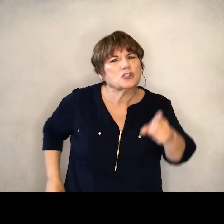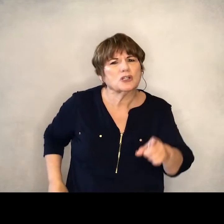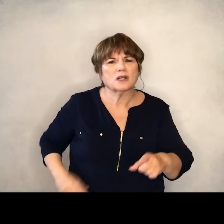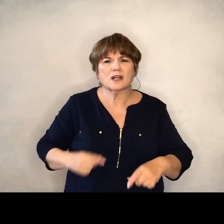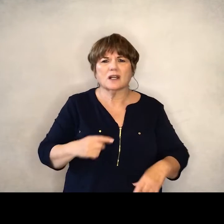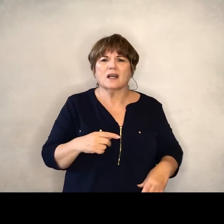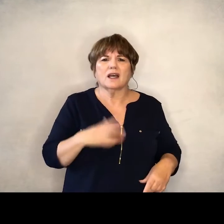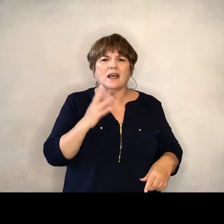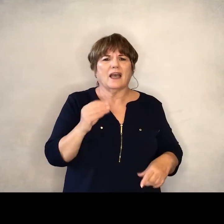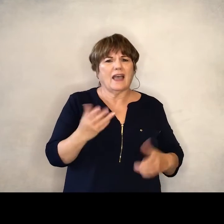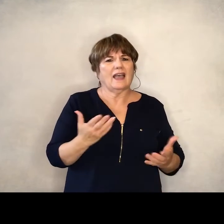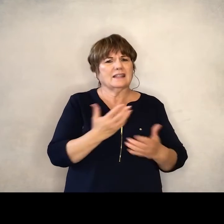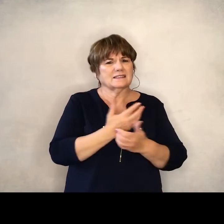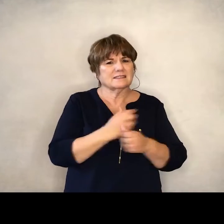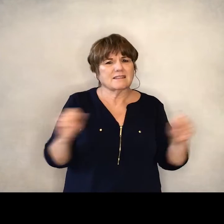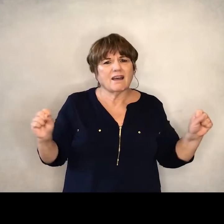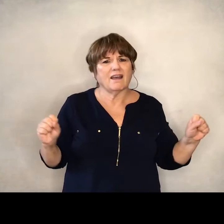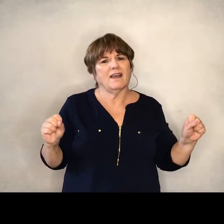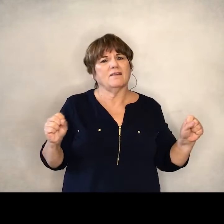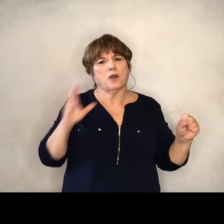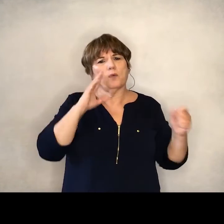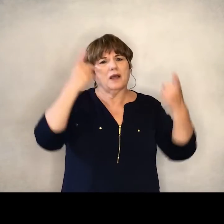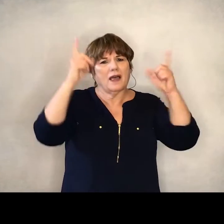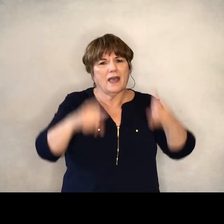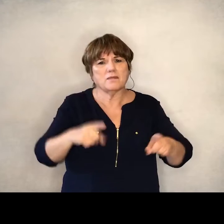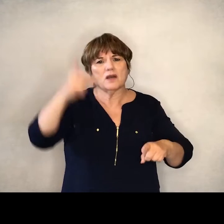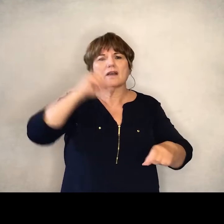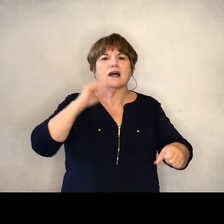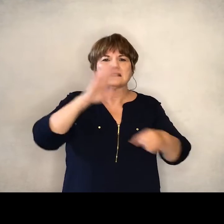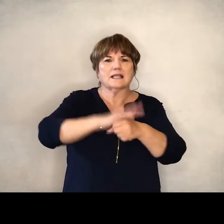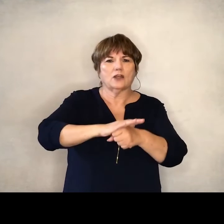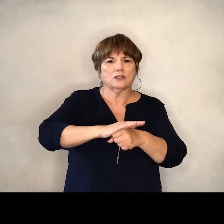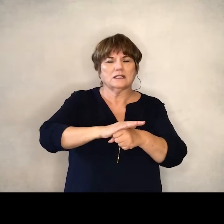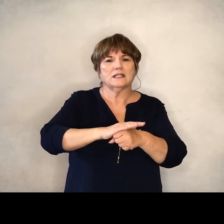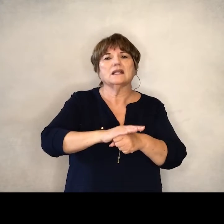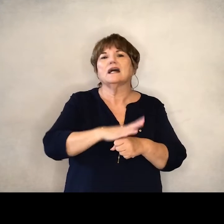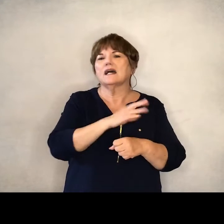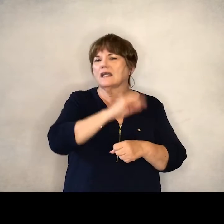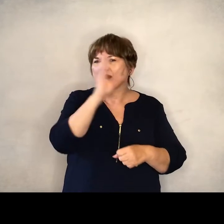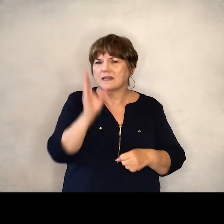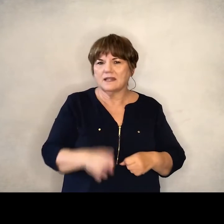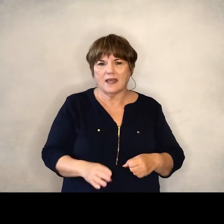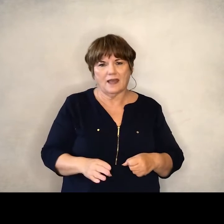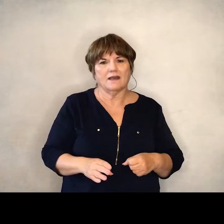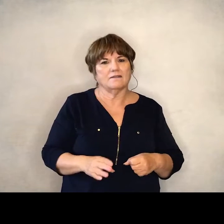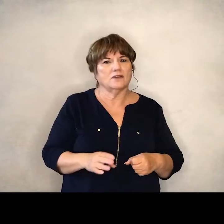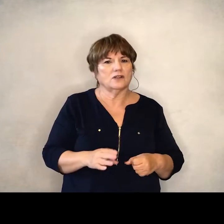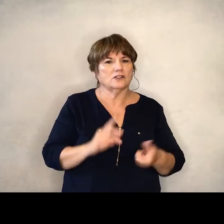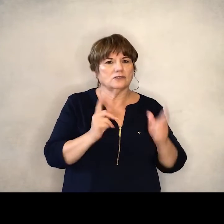fail-safe, inevitable. It's God's guarantee, and it can never be otherwise.